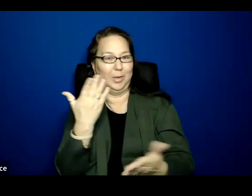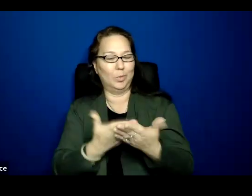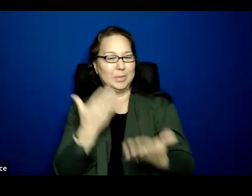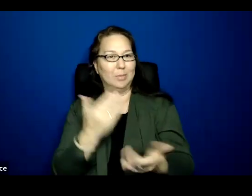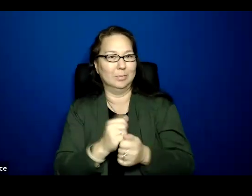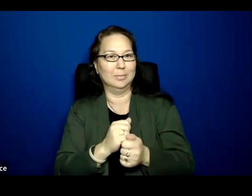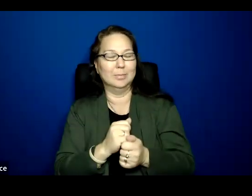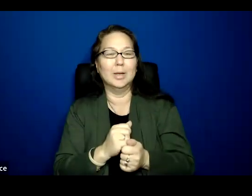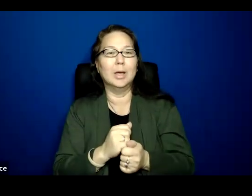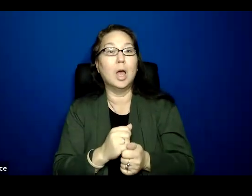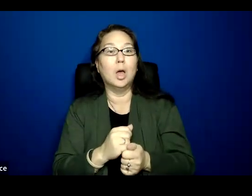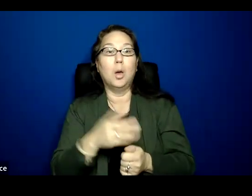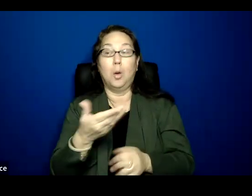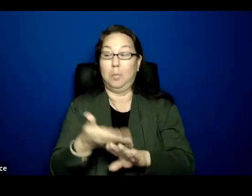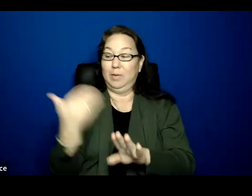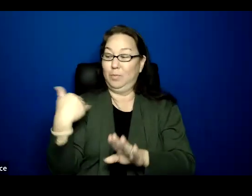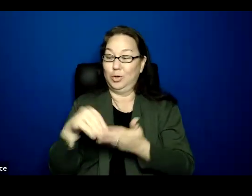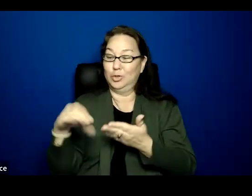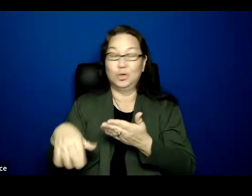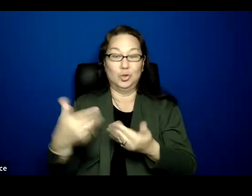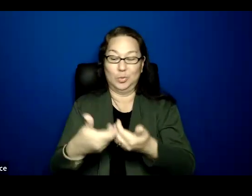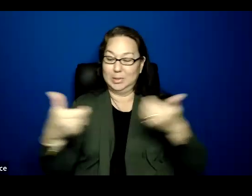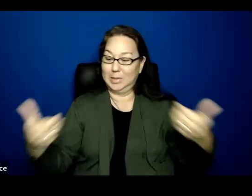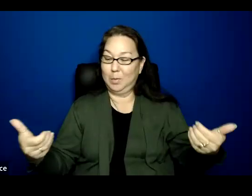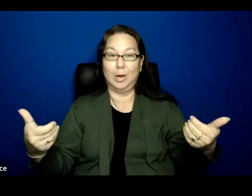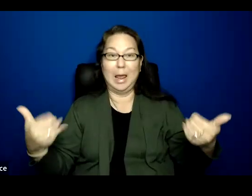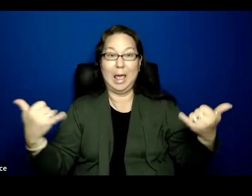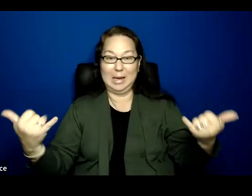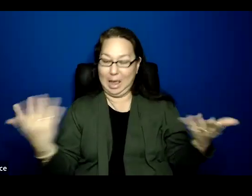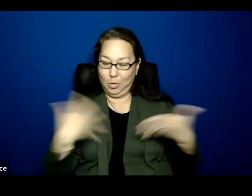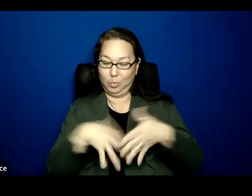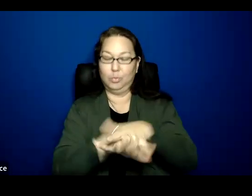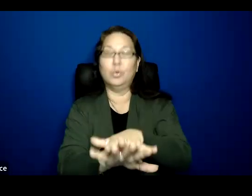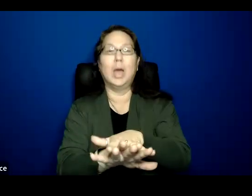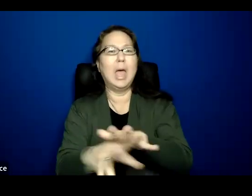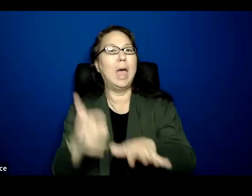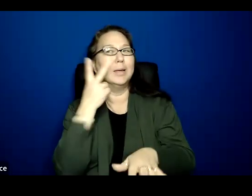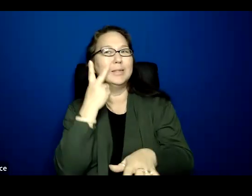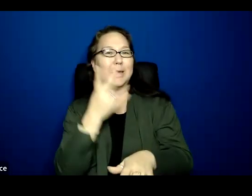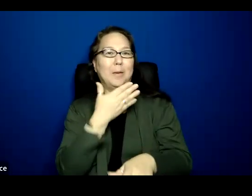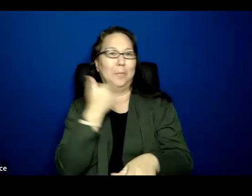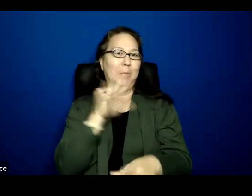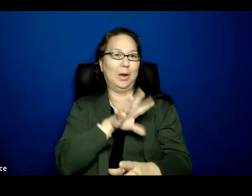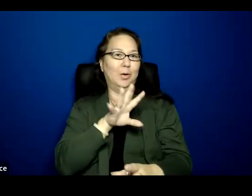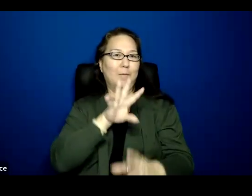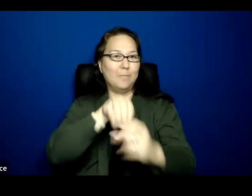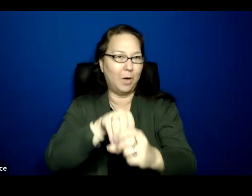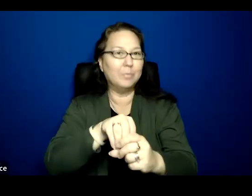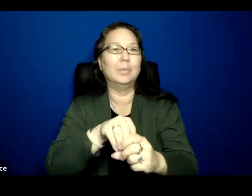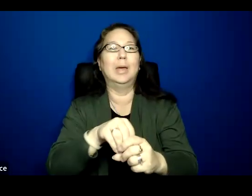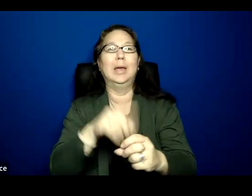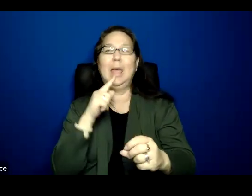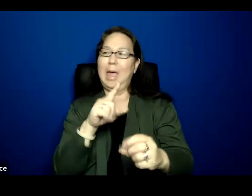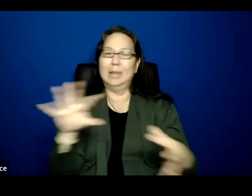in separate classrooms are showing stronger engagement and deeper social connections. Multilingual learners benefit